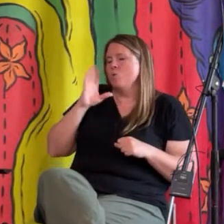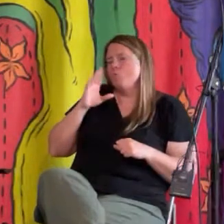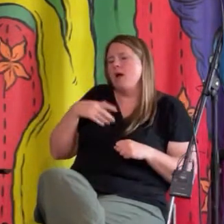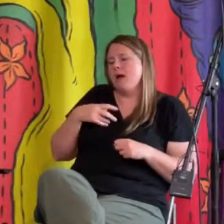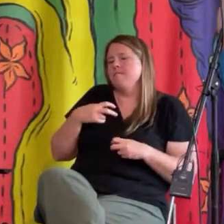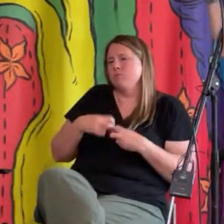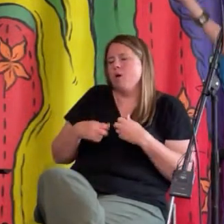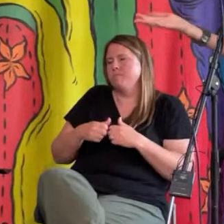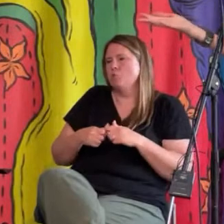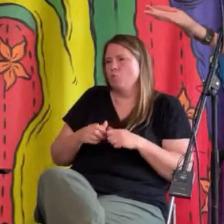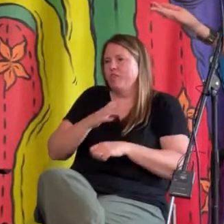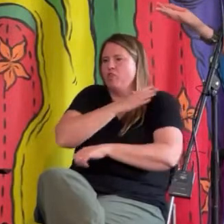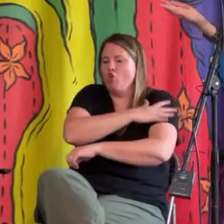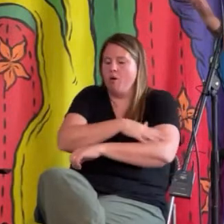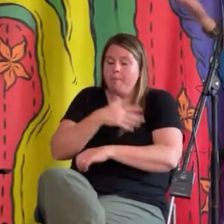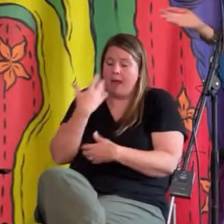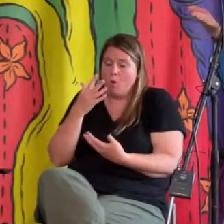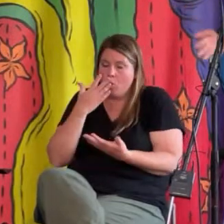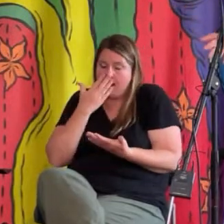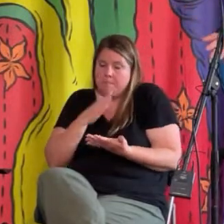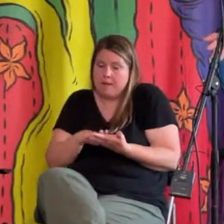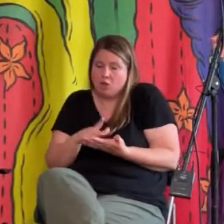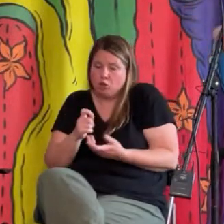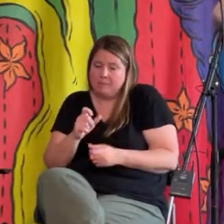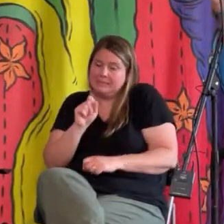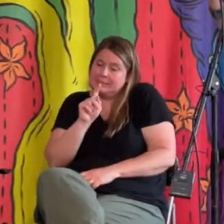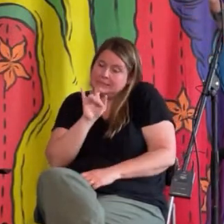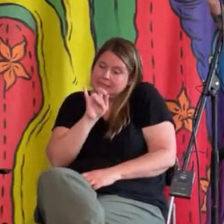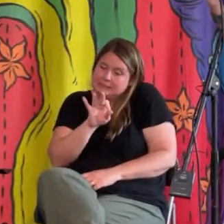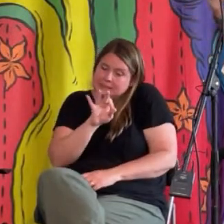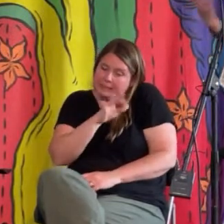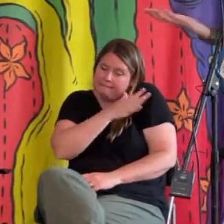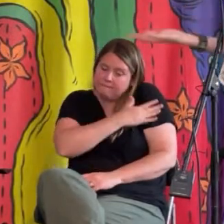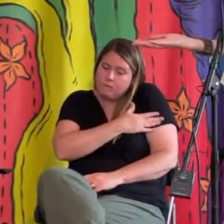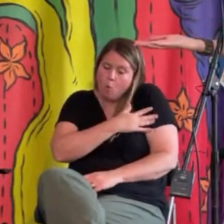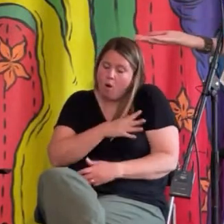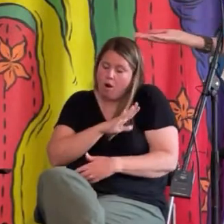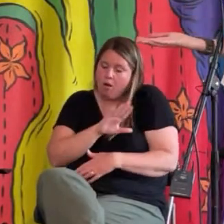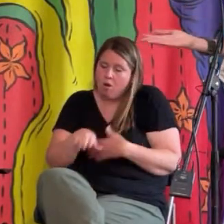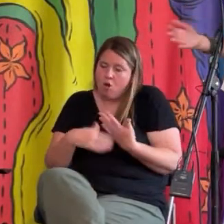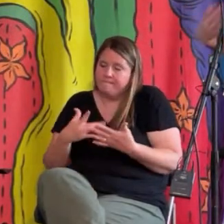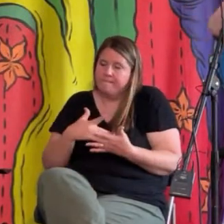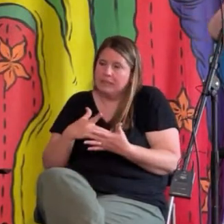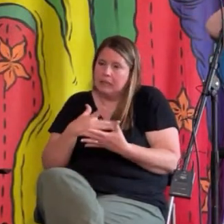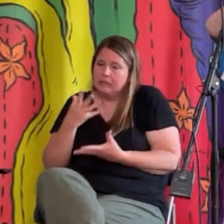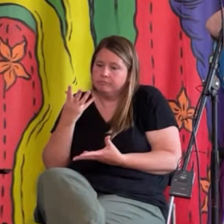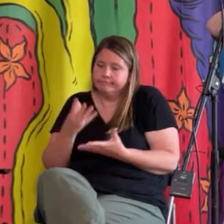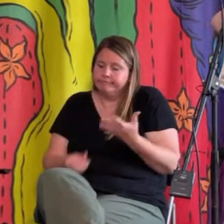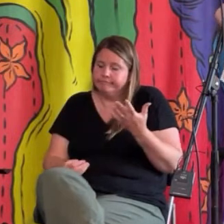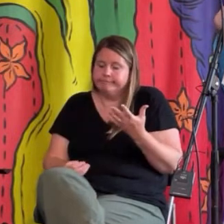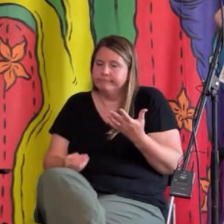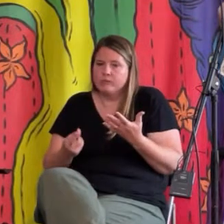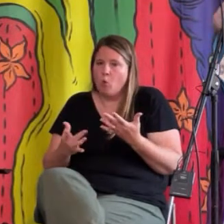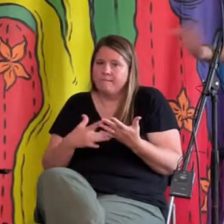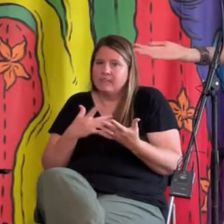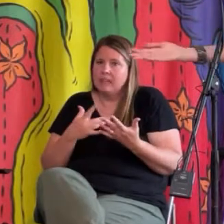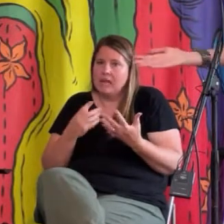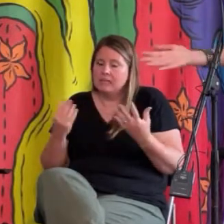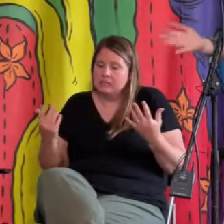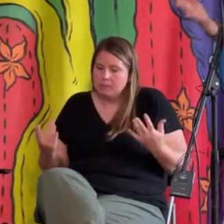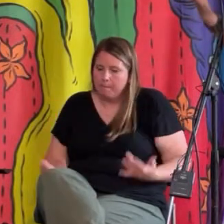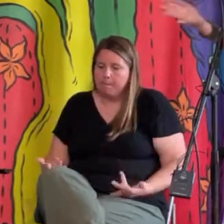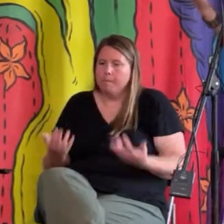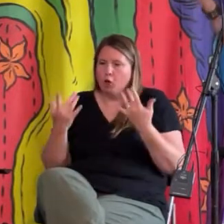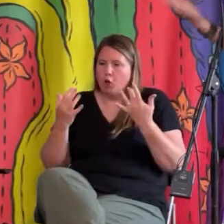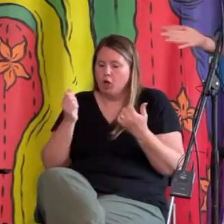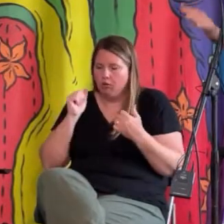arm. I can't tell you how bad. It could just be a little bit of stiffness, or you might lose all feeling in the arm, or it might feel like it's on fire all of the